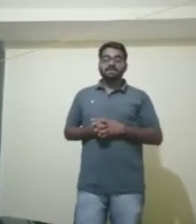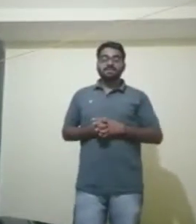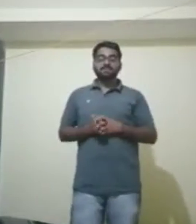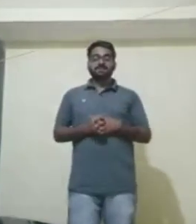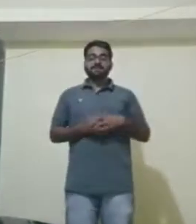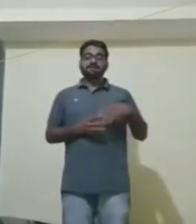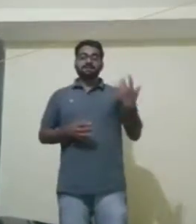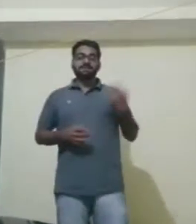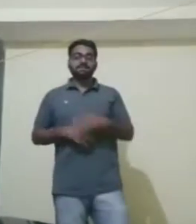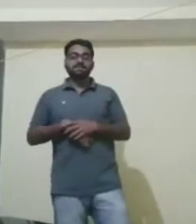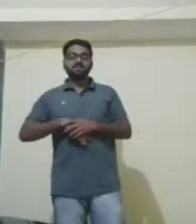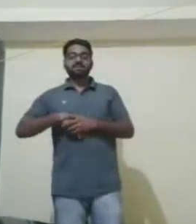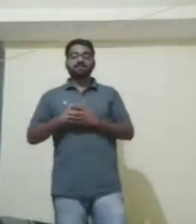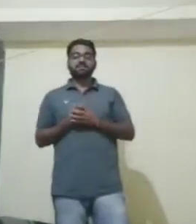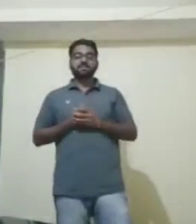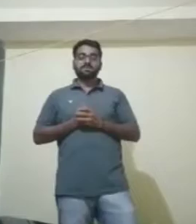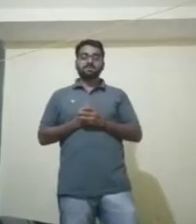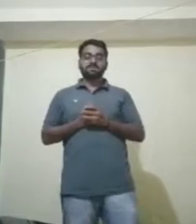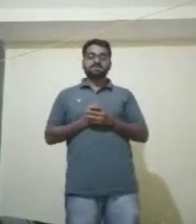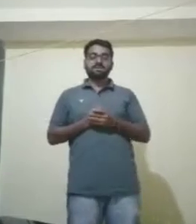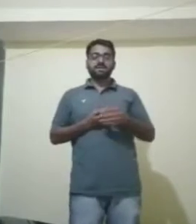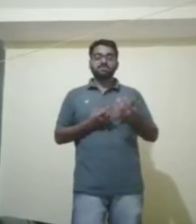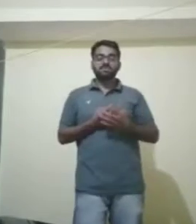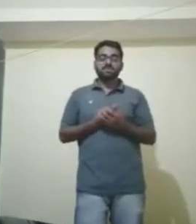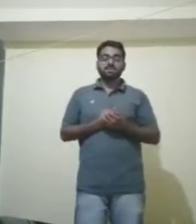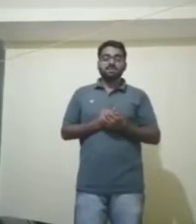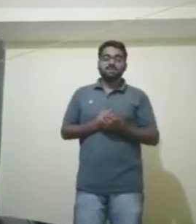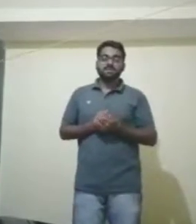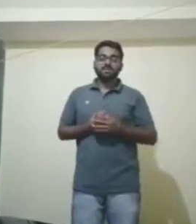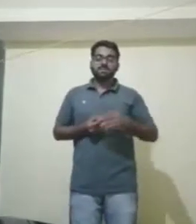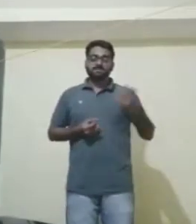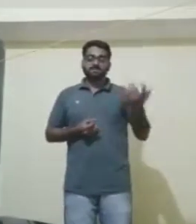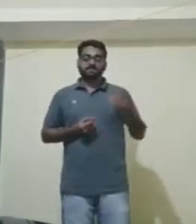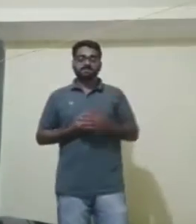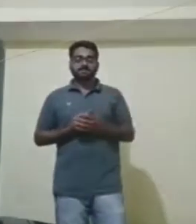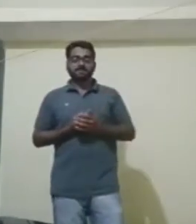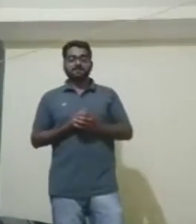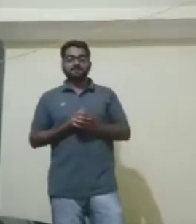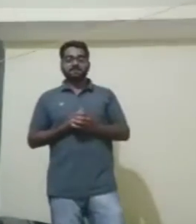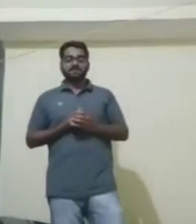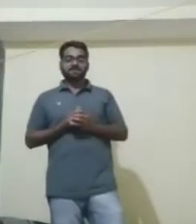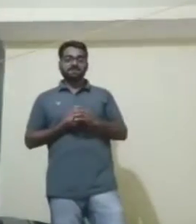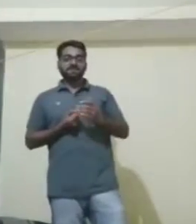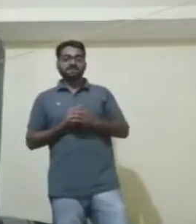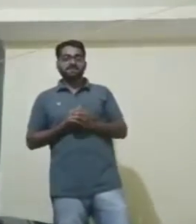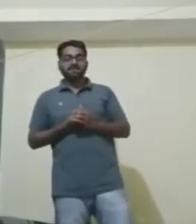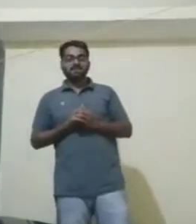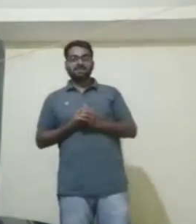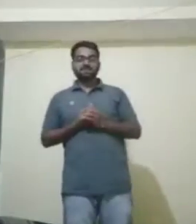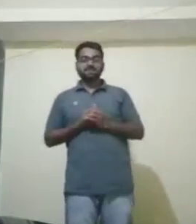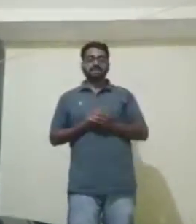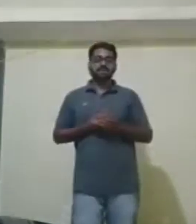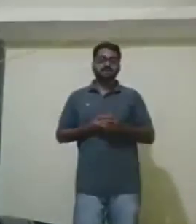index method. These various type of methods are used in our methods in strings,